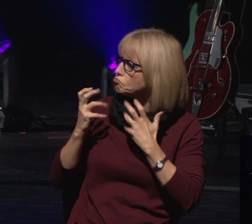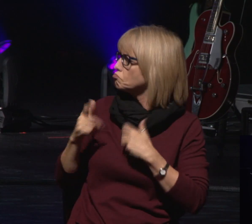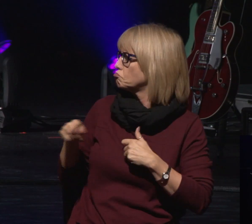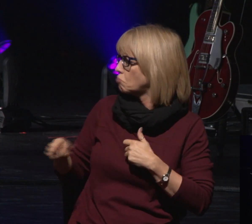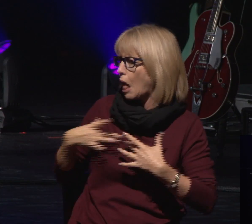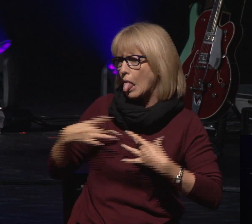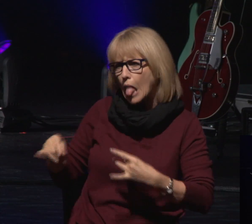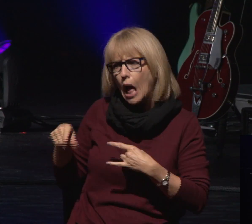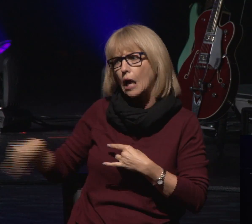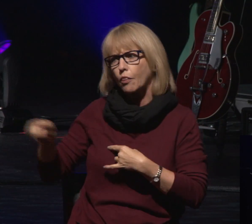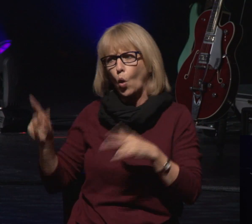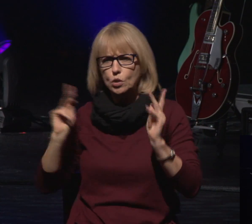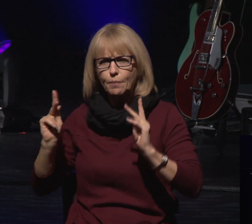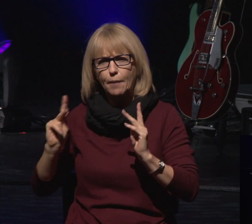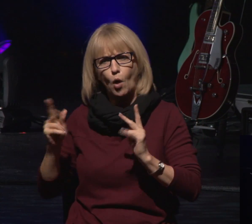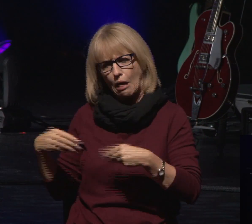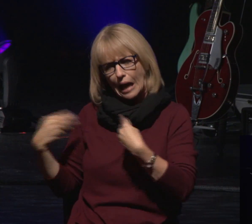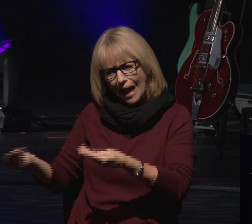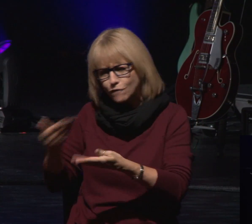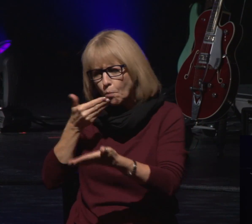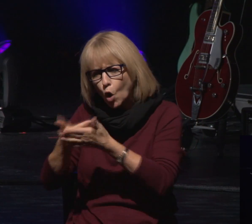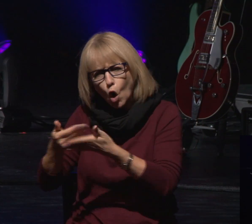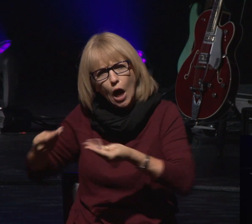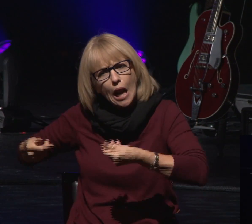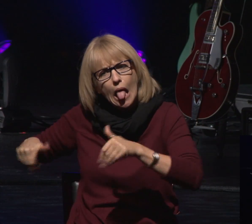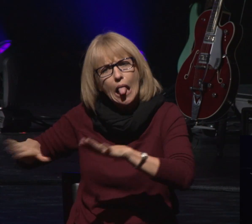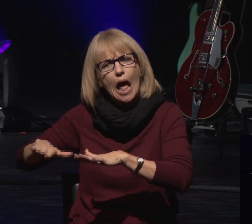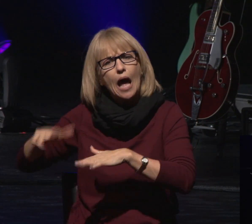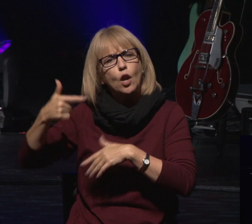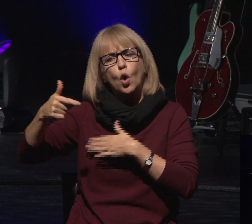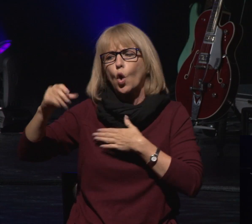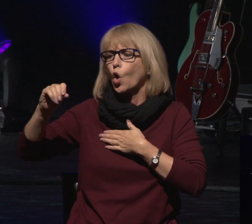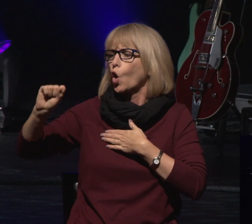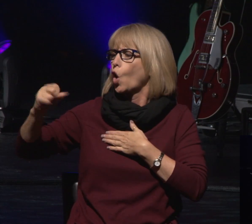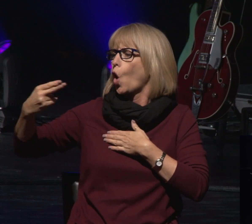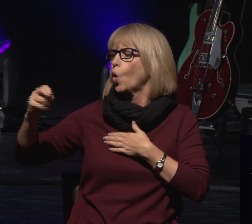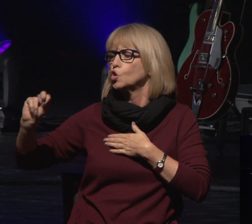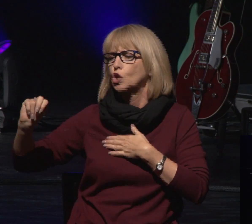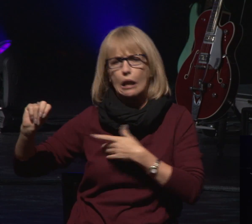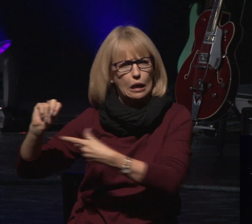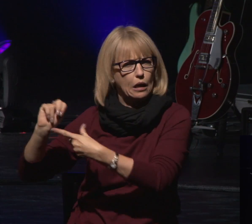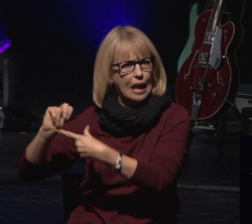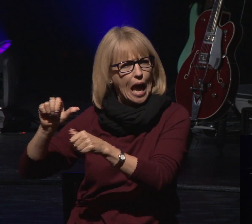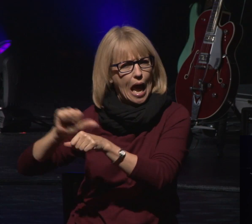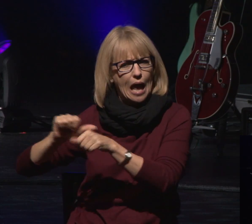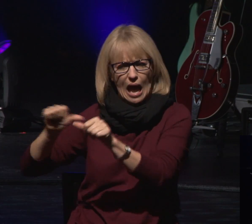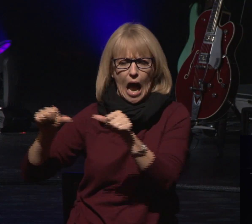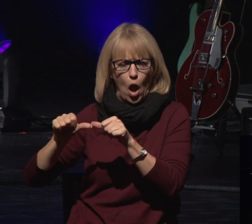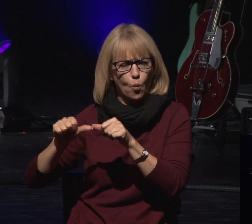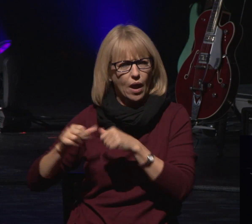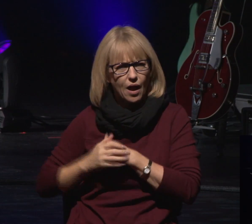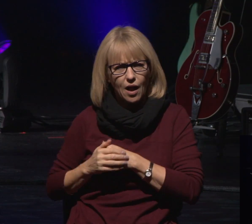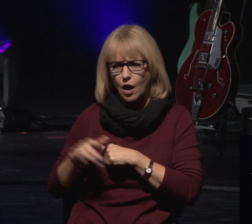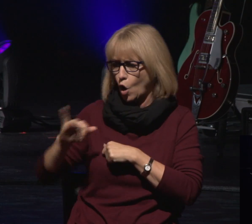were given a really choice piece of land in Goshen where to live. So they were living there, they were doing well. Joseph